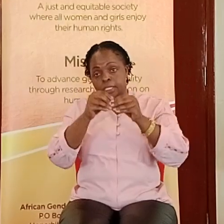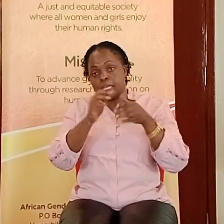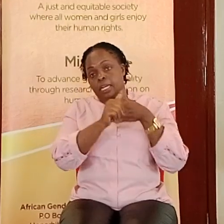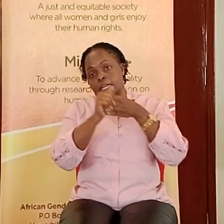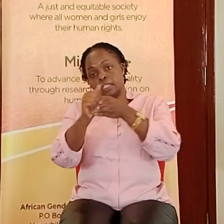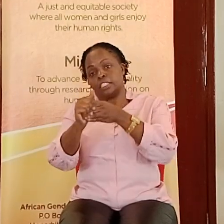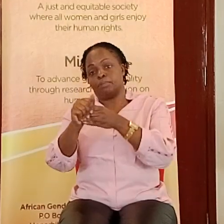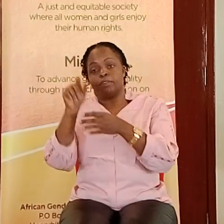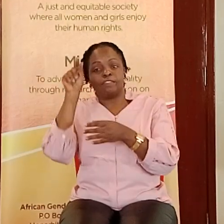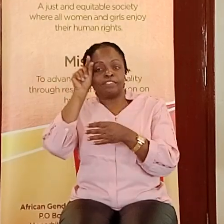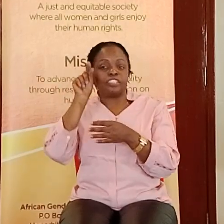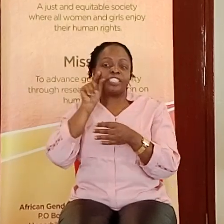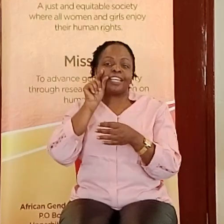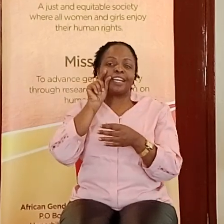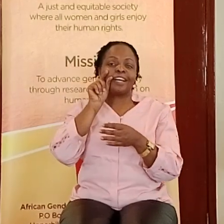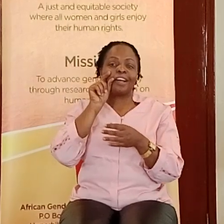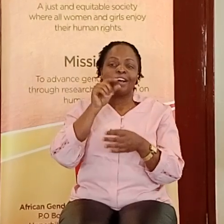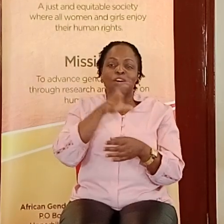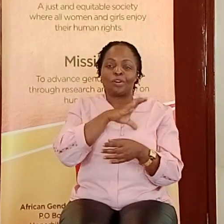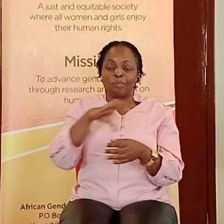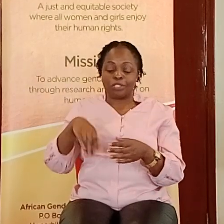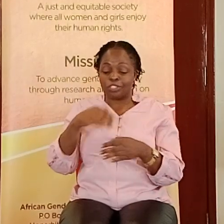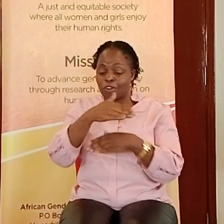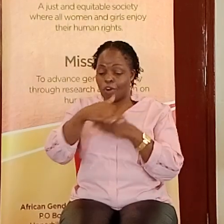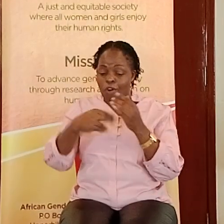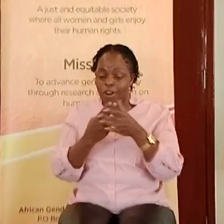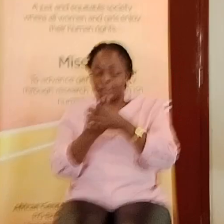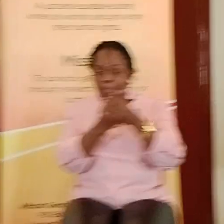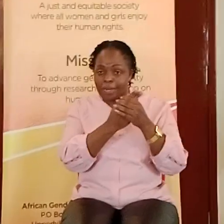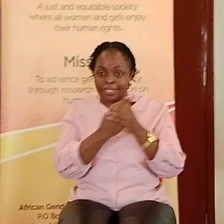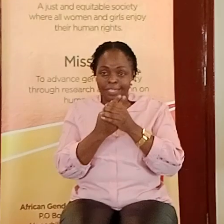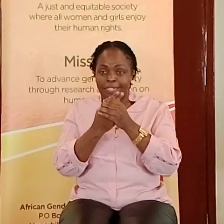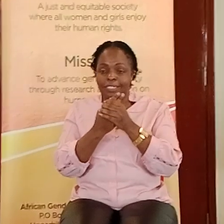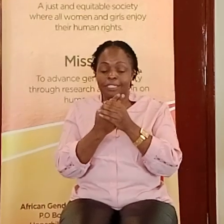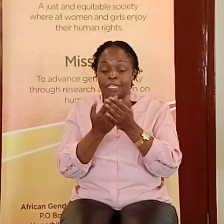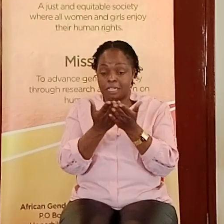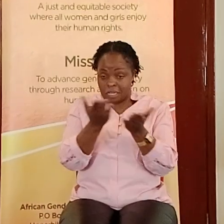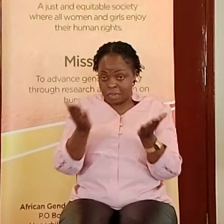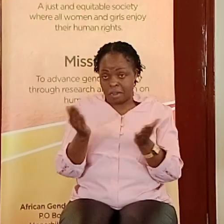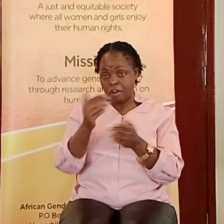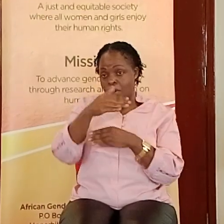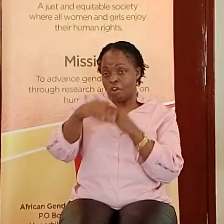Commission, all the partners present here, all protocols observed. Good morning once again.